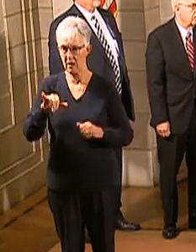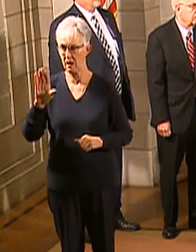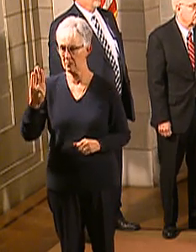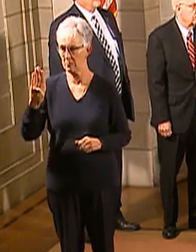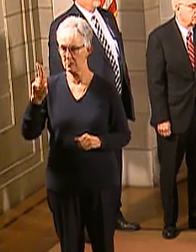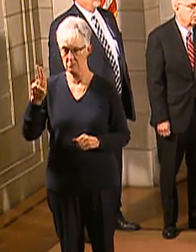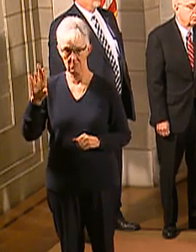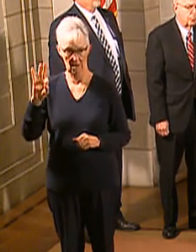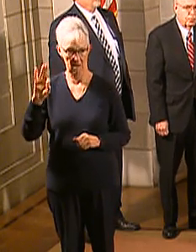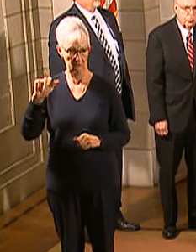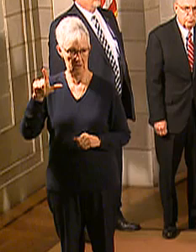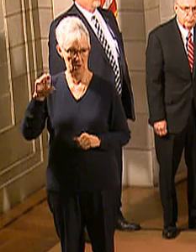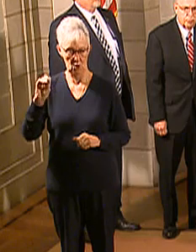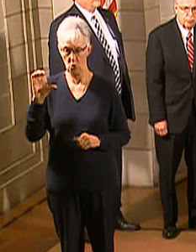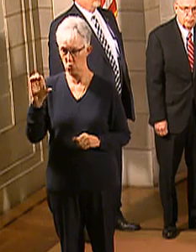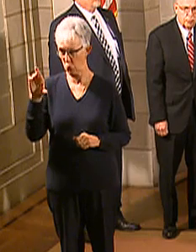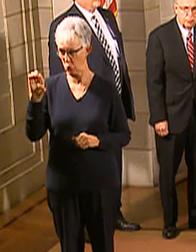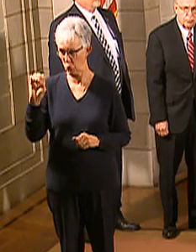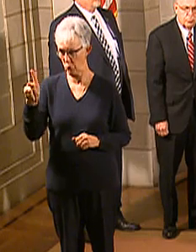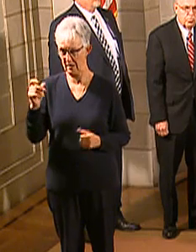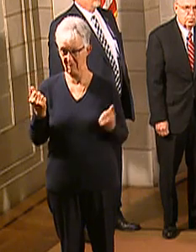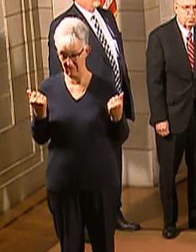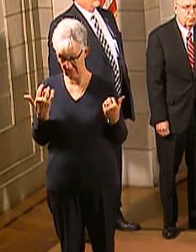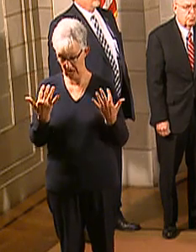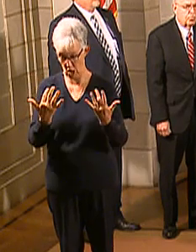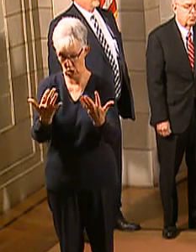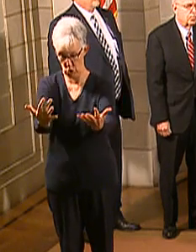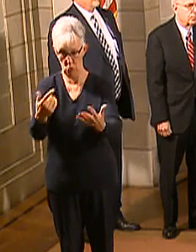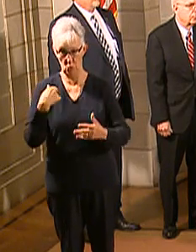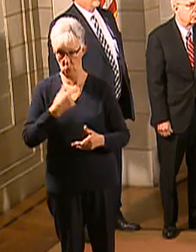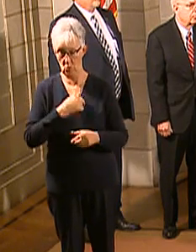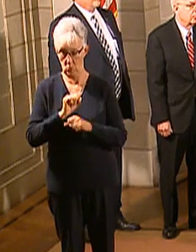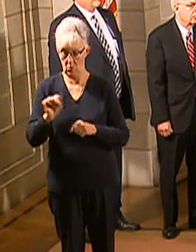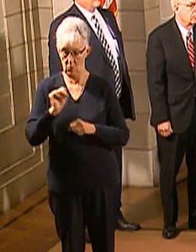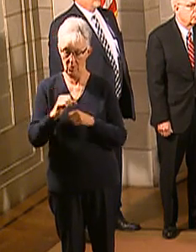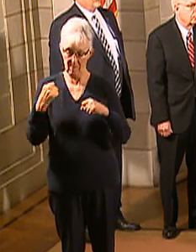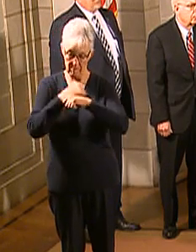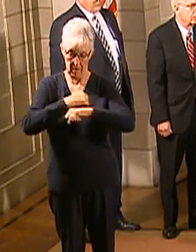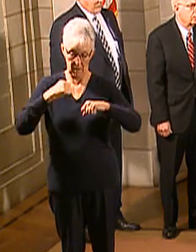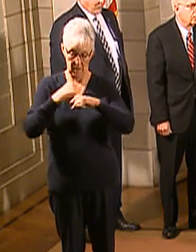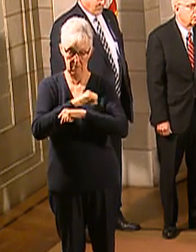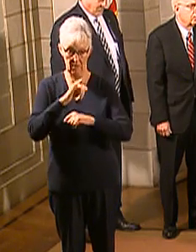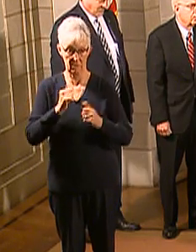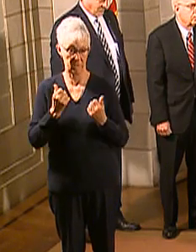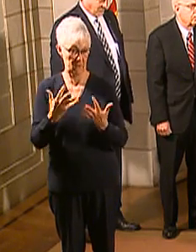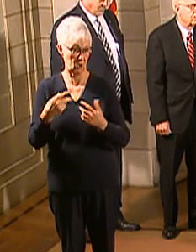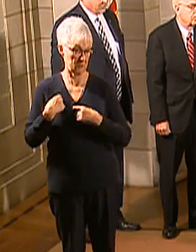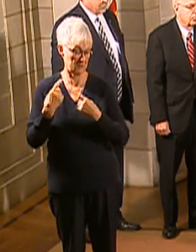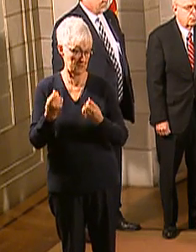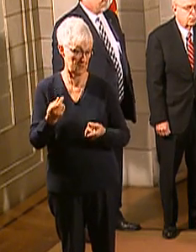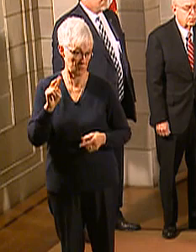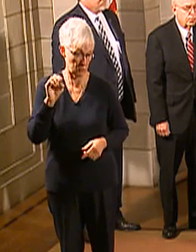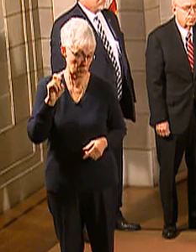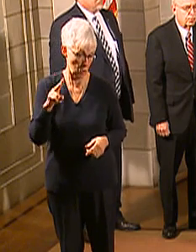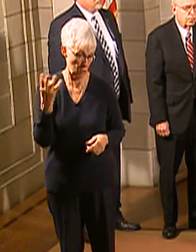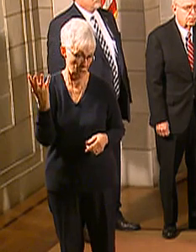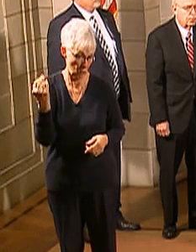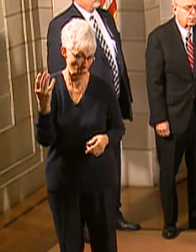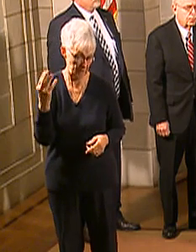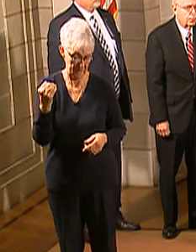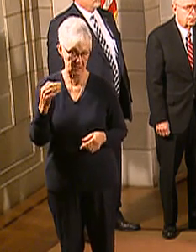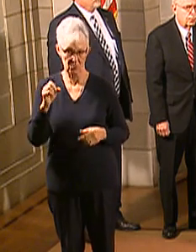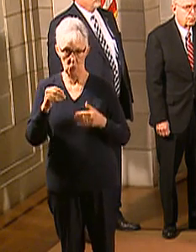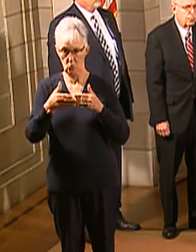fire we've been fighting since November 14th in mostly Scottsbluff, but a little southern Scottsbluff, but a little bit in northern Banner County as